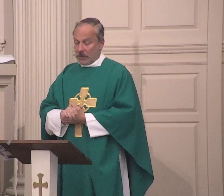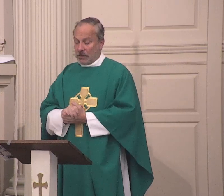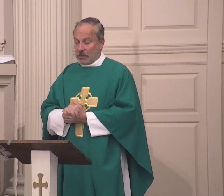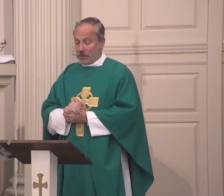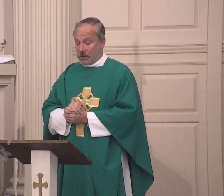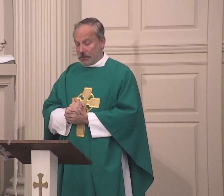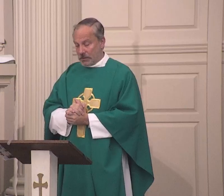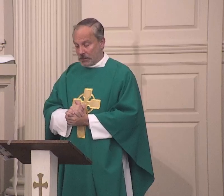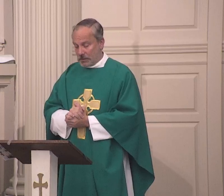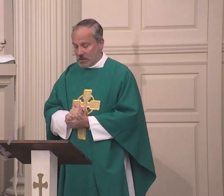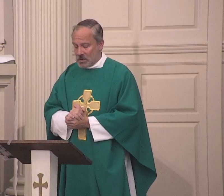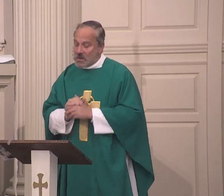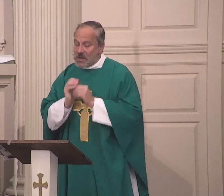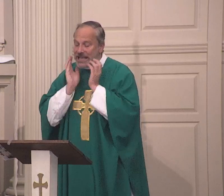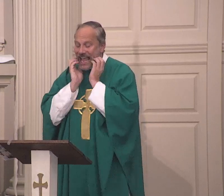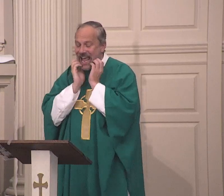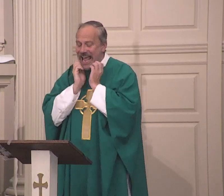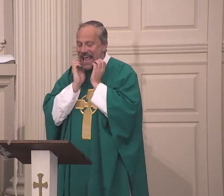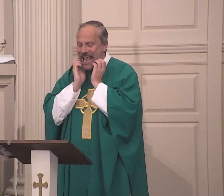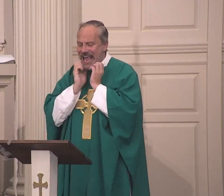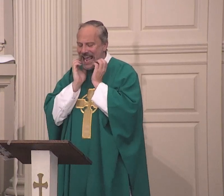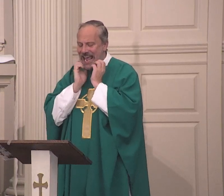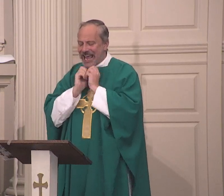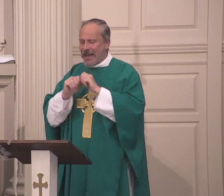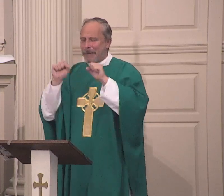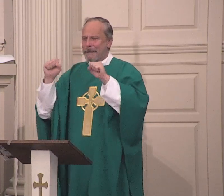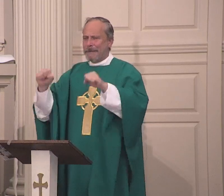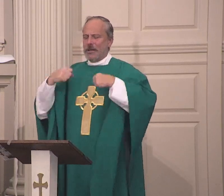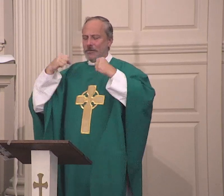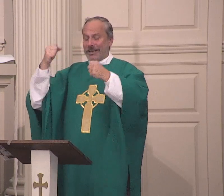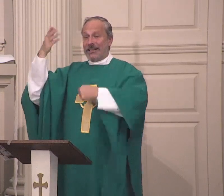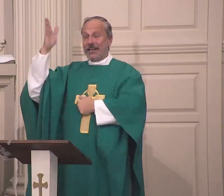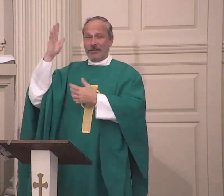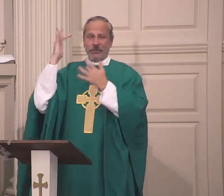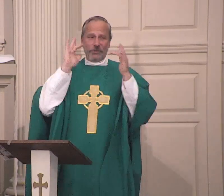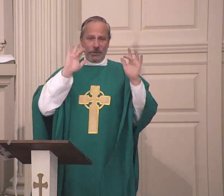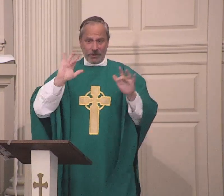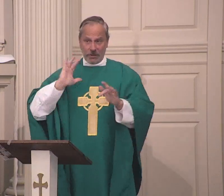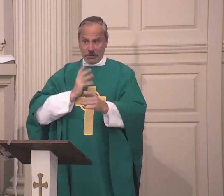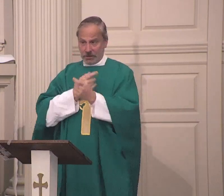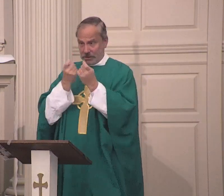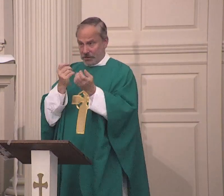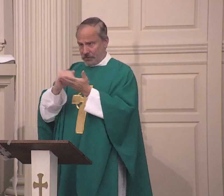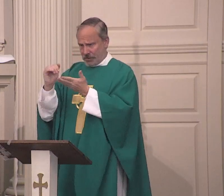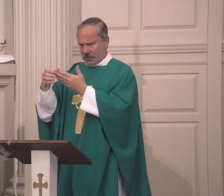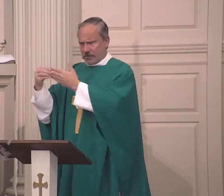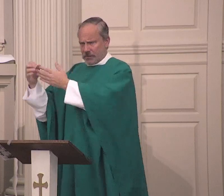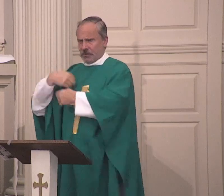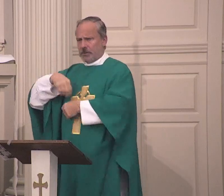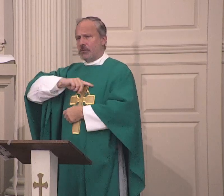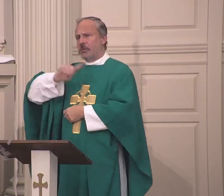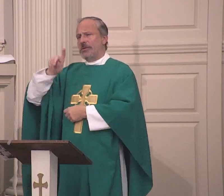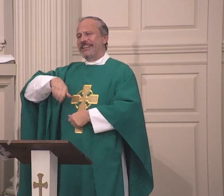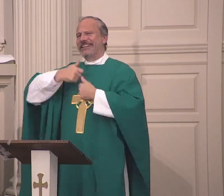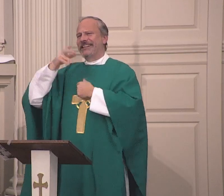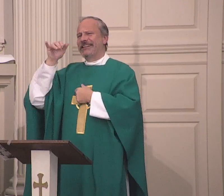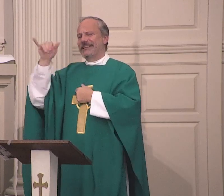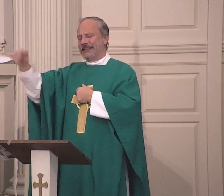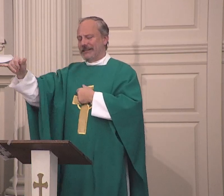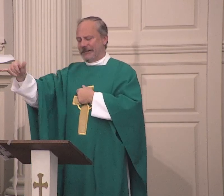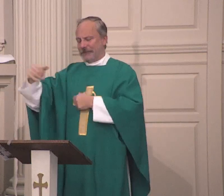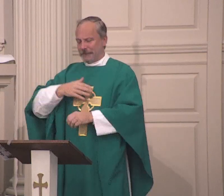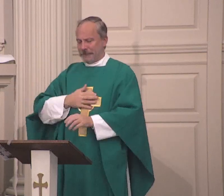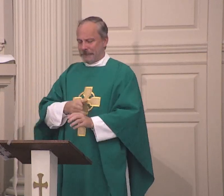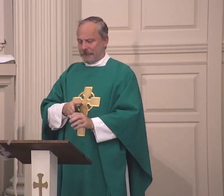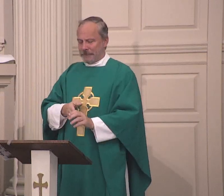you, my brothers and sisters, to pray for me to the Lord our God. May Almighty God have mercy on us, forgive us our